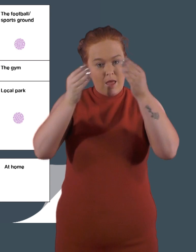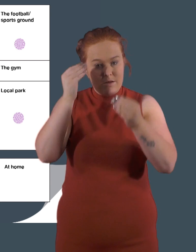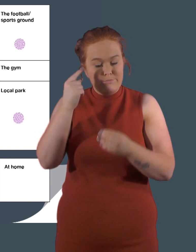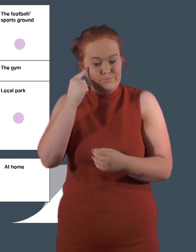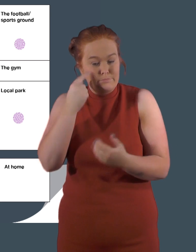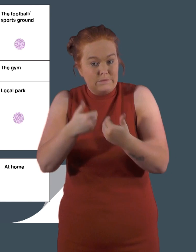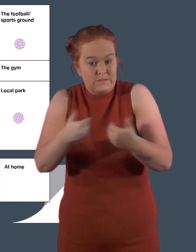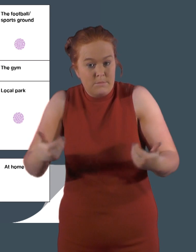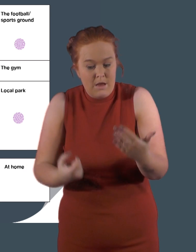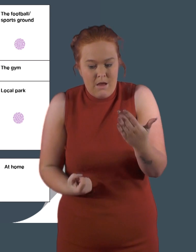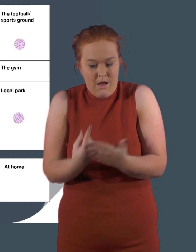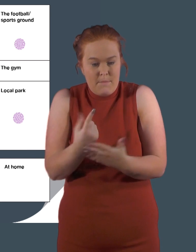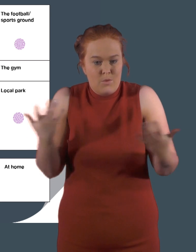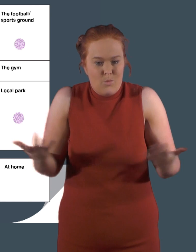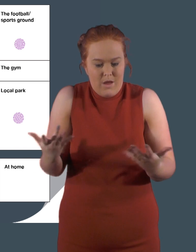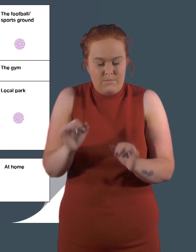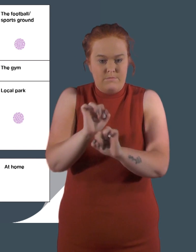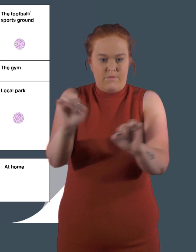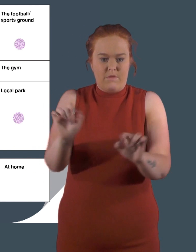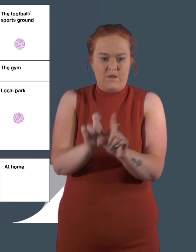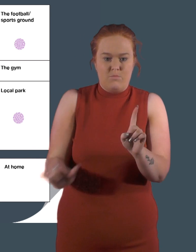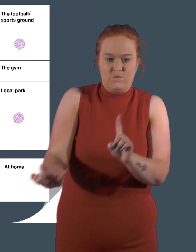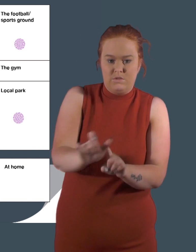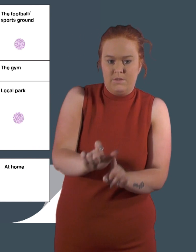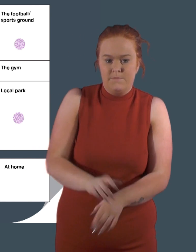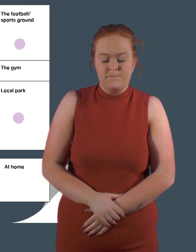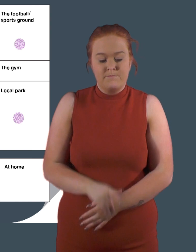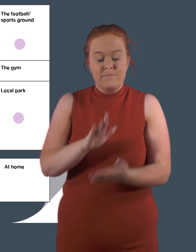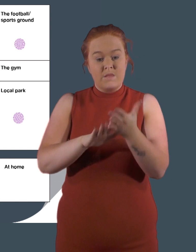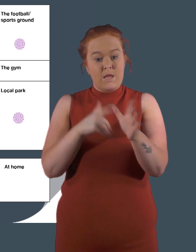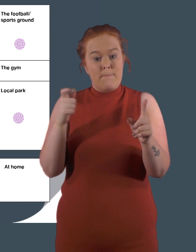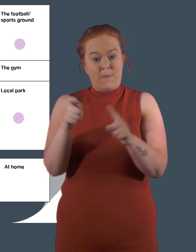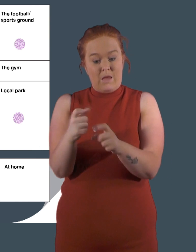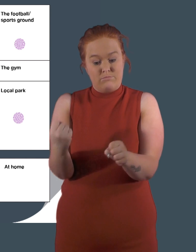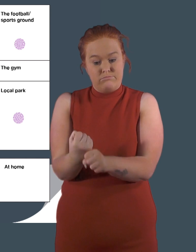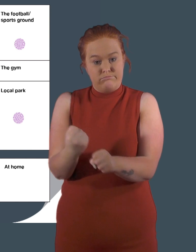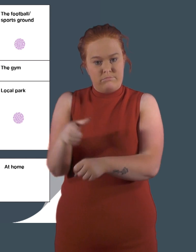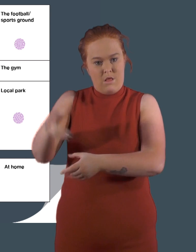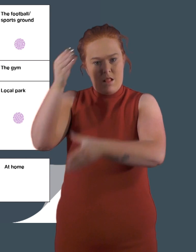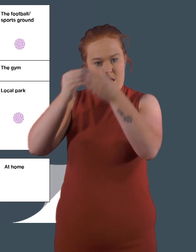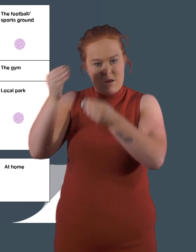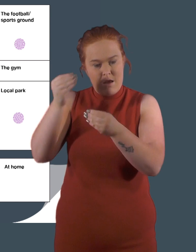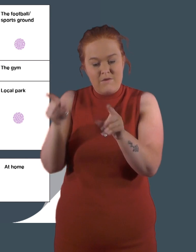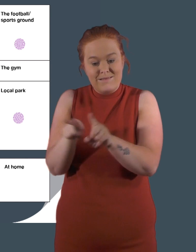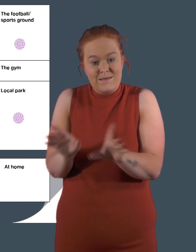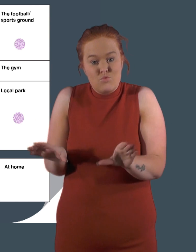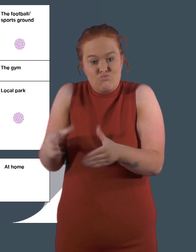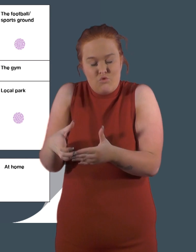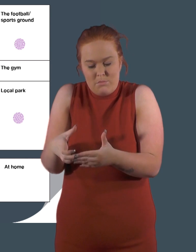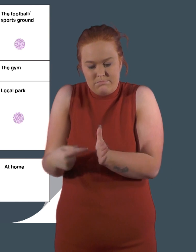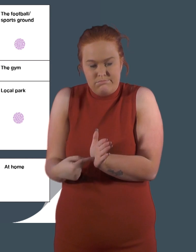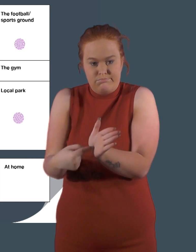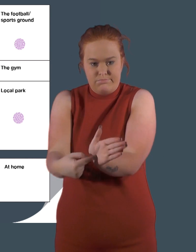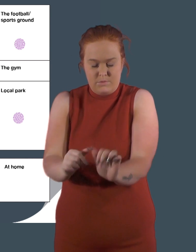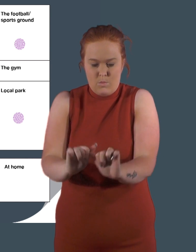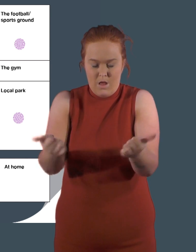community. The question has been worded, where do you think sectarianism happens, deliberately, in order to keep the